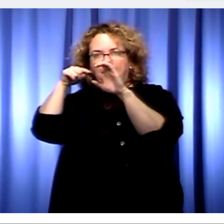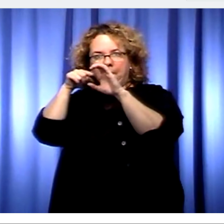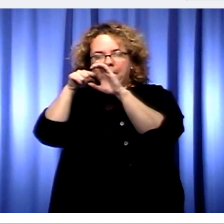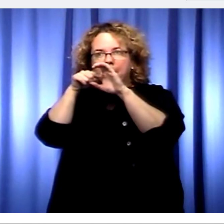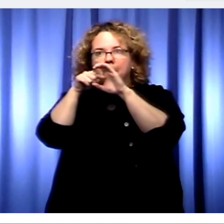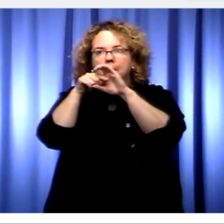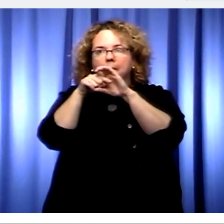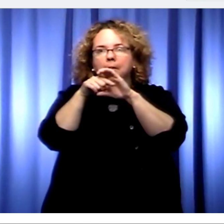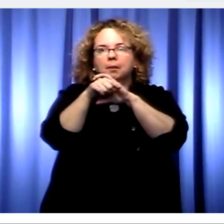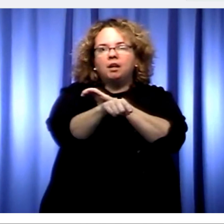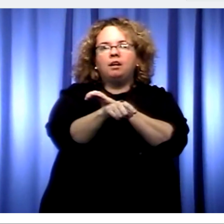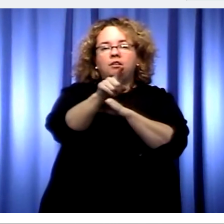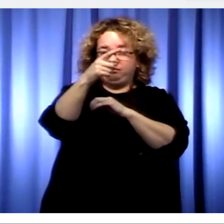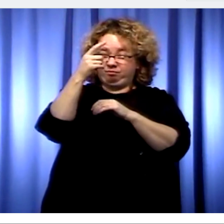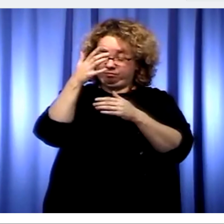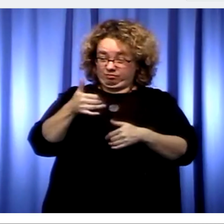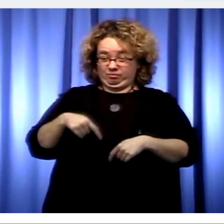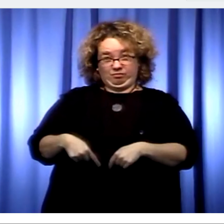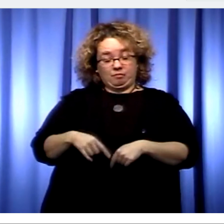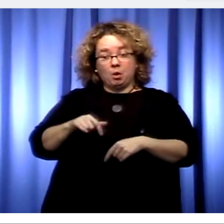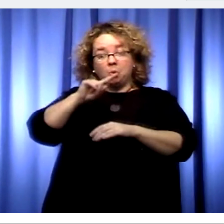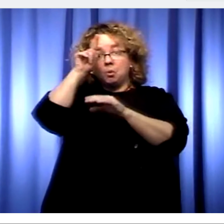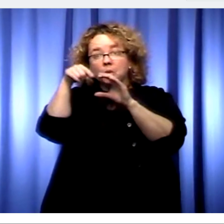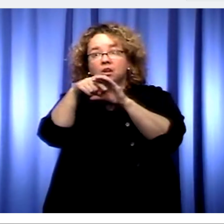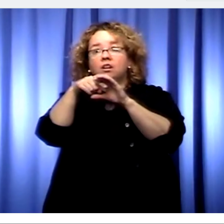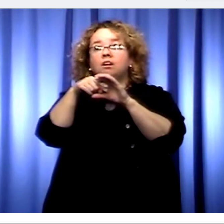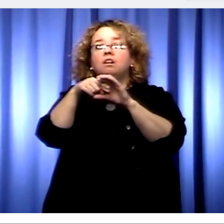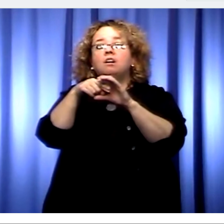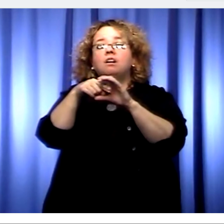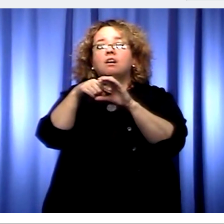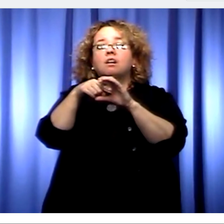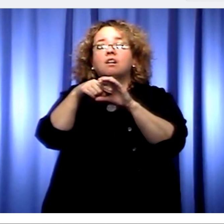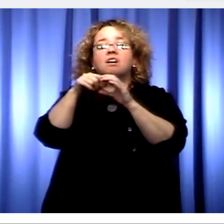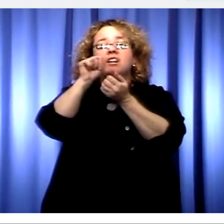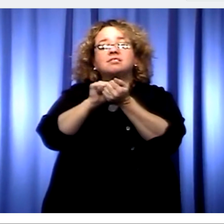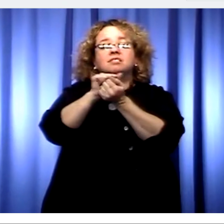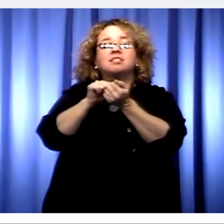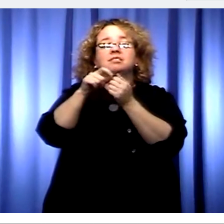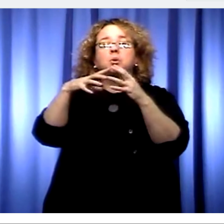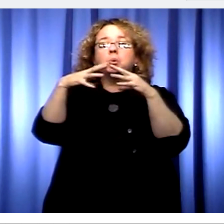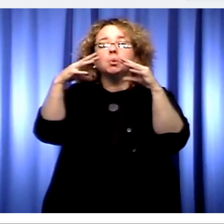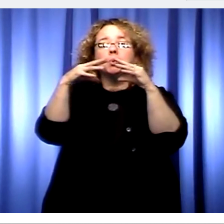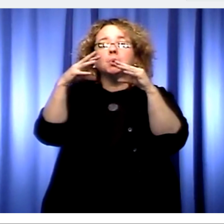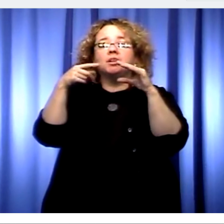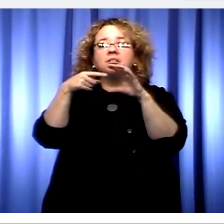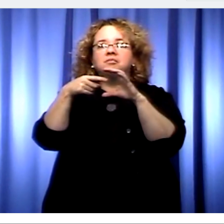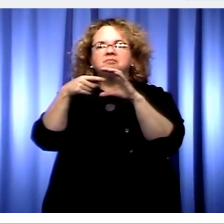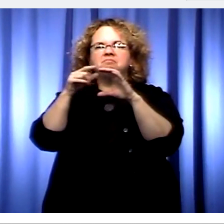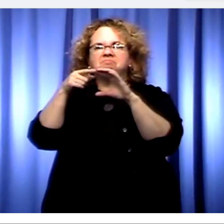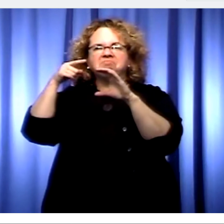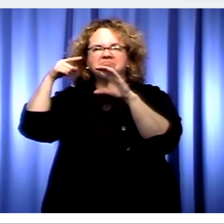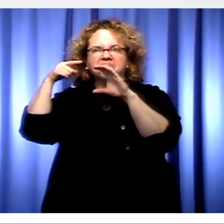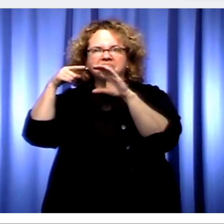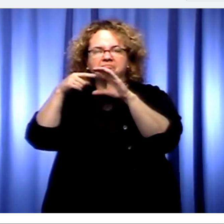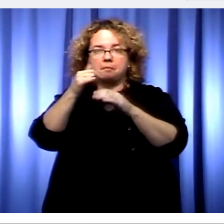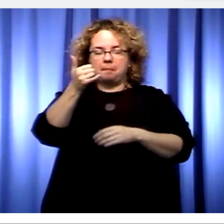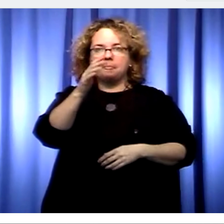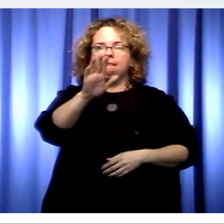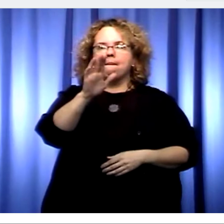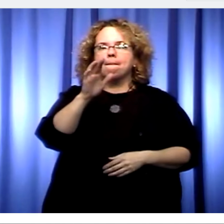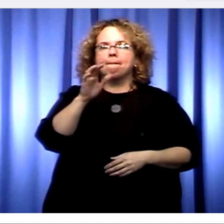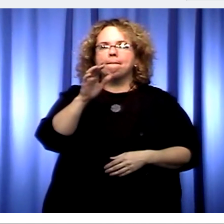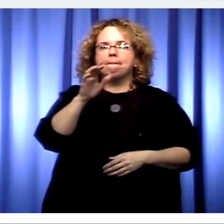So, like I said before, the small intestine is connected to the larger intestine, and this is the portion of the food that your body can no longer break down any